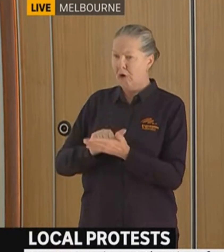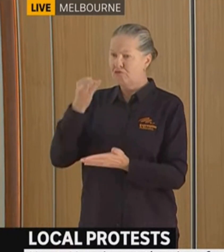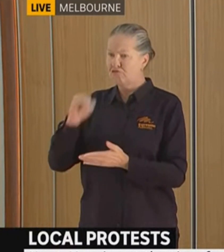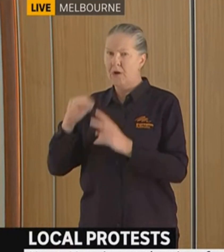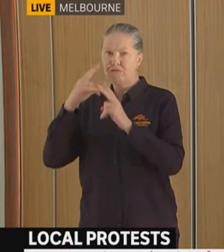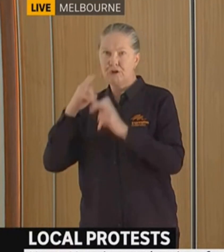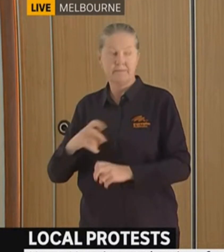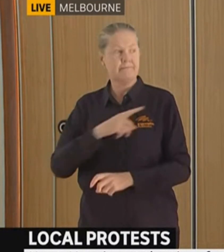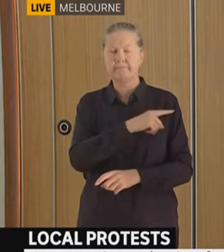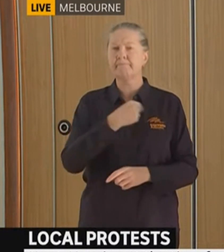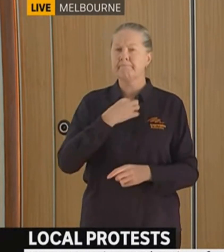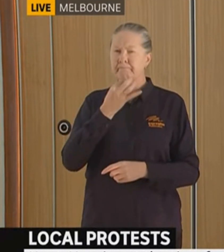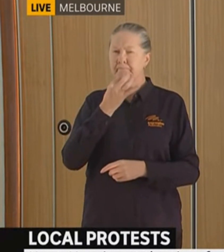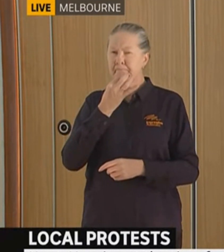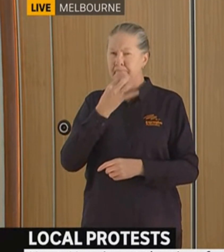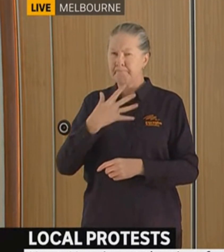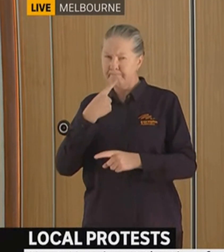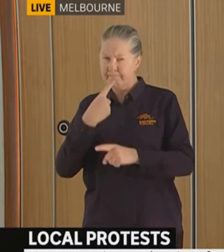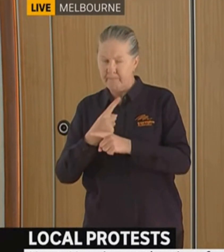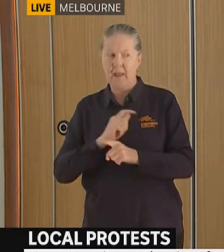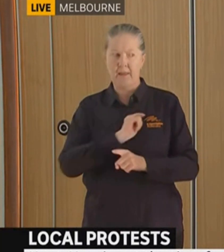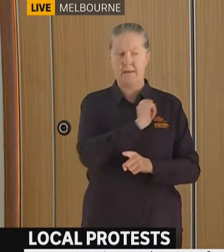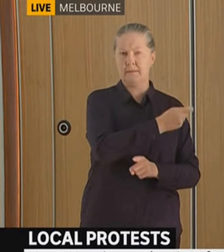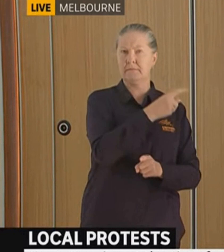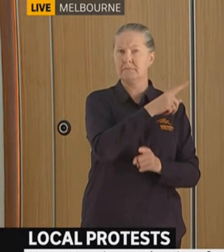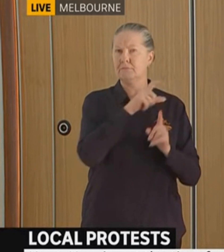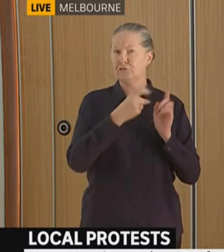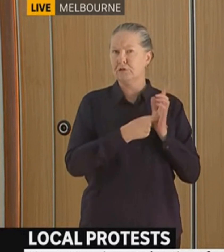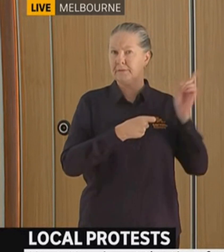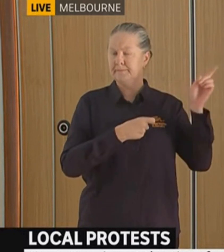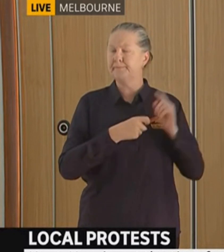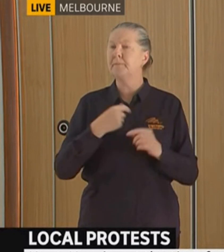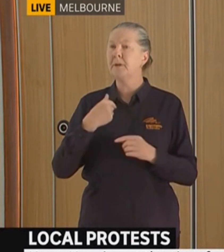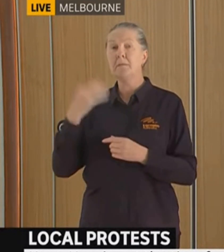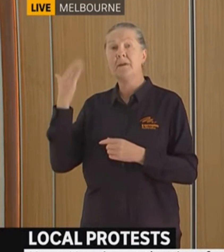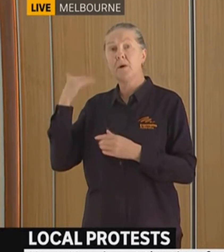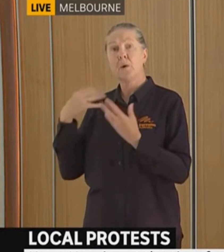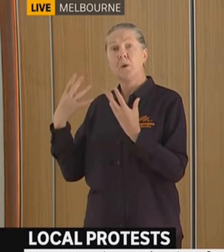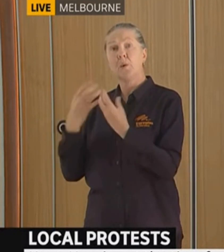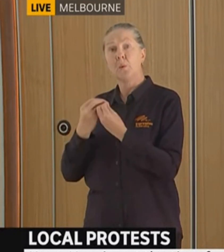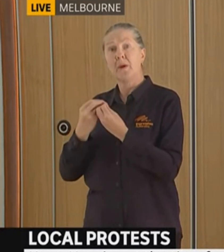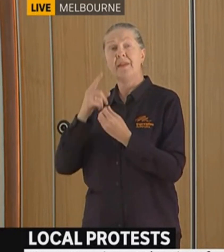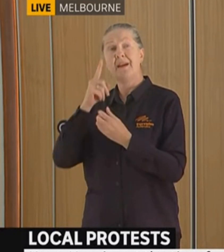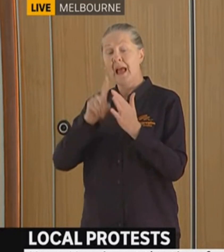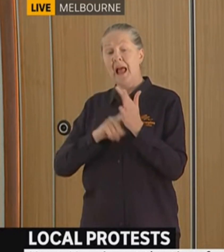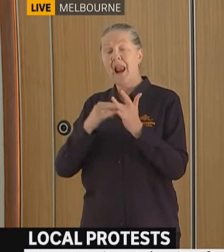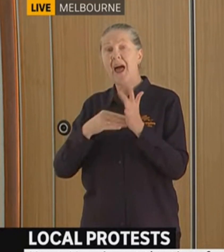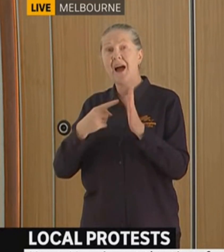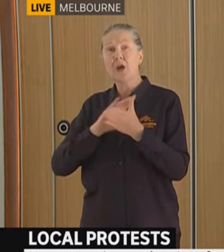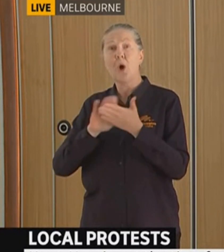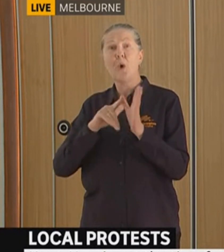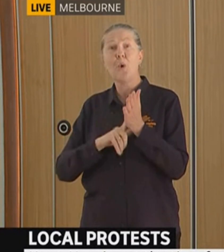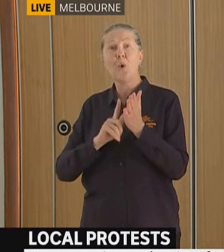Look, I'll make a brief statement and then pass on to Professor Murphy. When I was with Professor Doug Hilton at the Walter and Eliza Hall Institute this